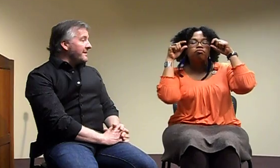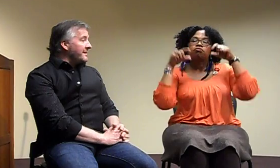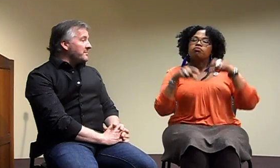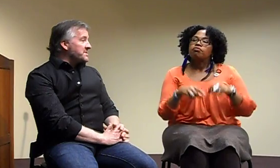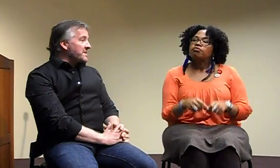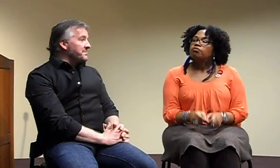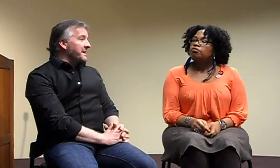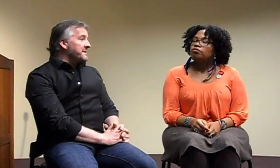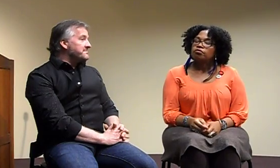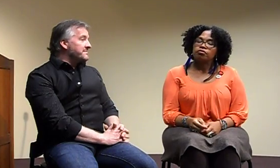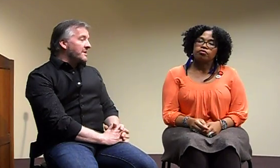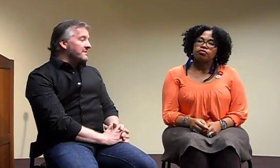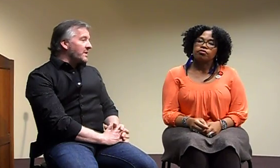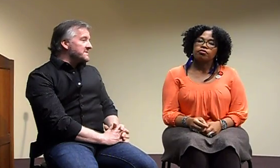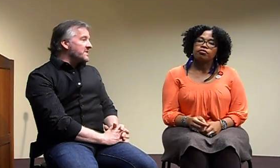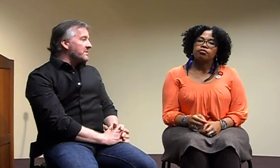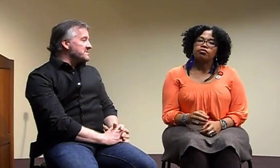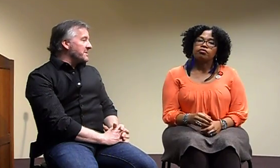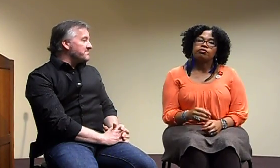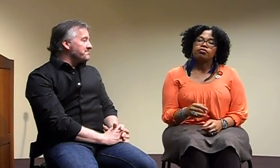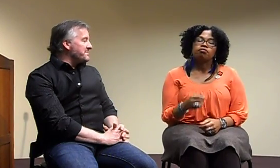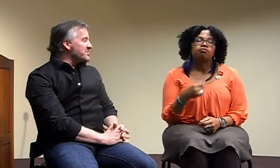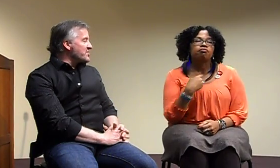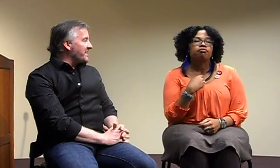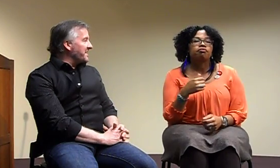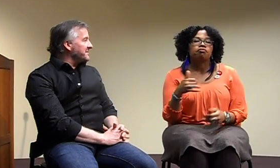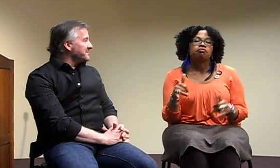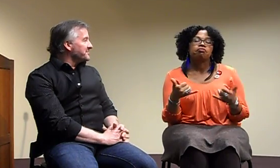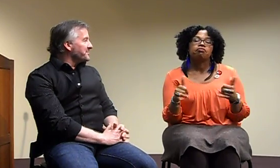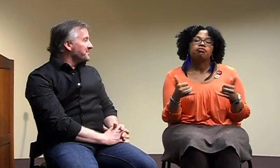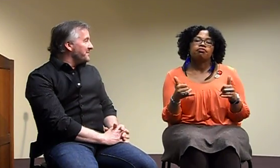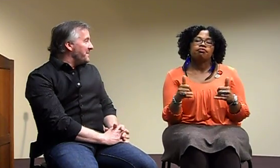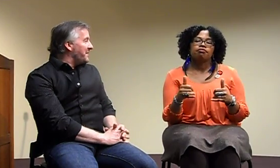in which I played kind of odd songs about people drowning.